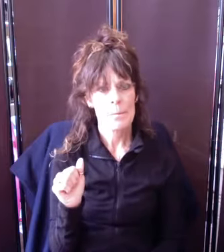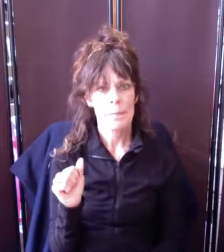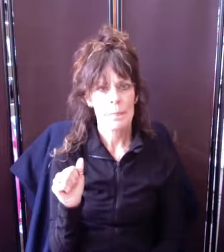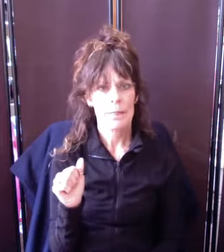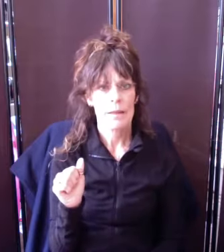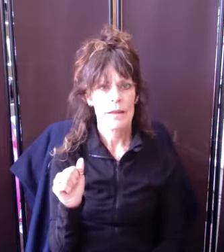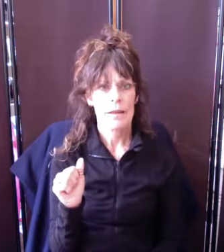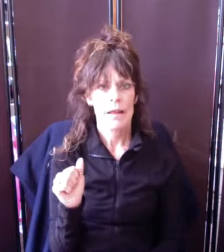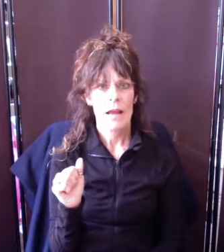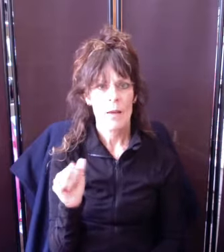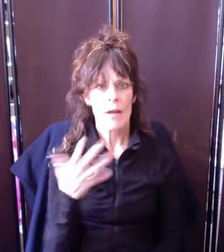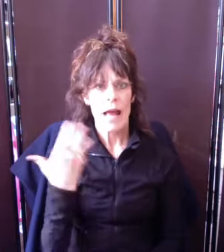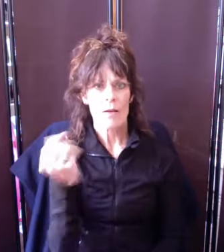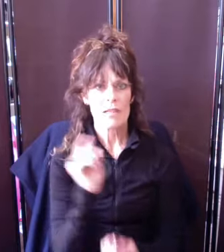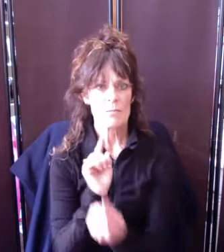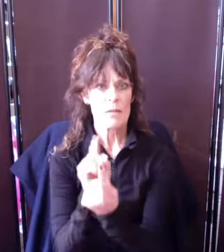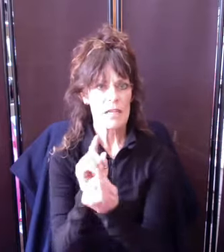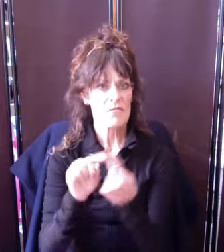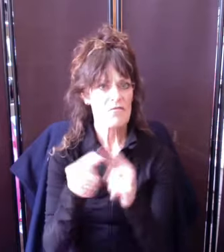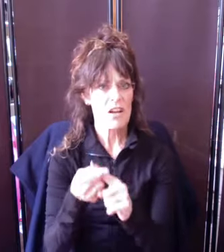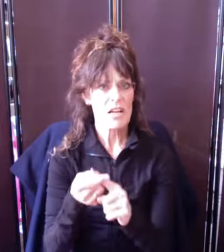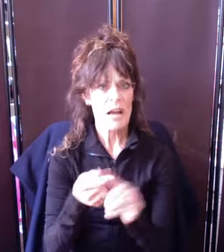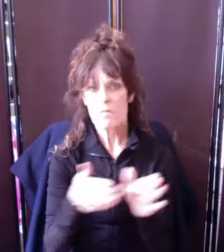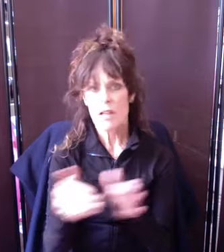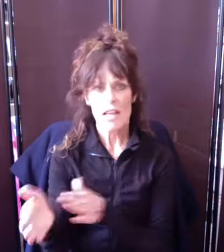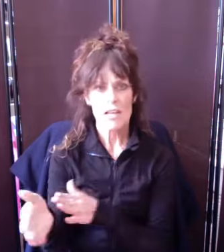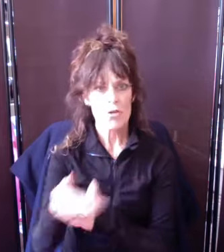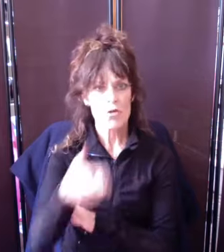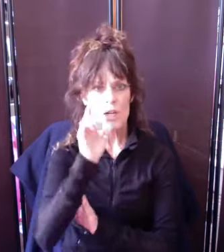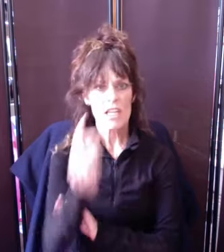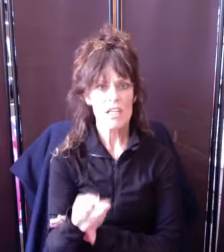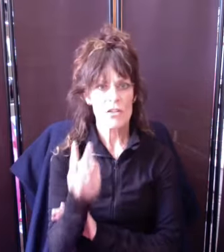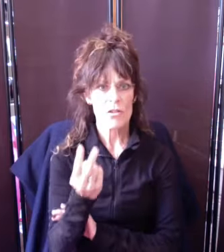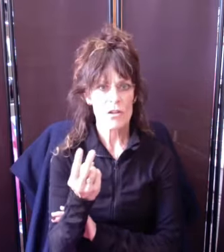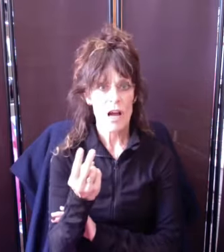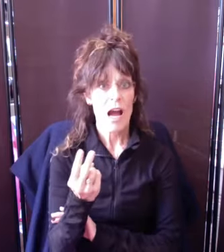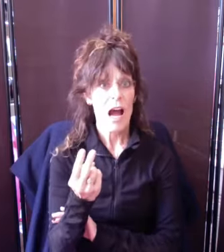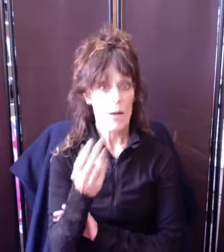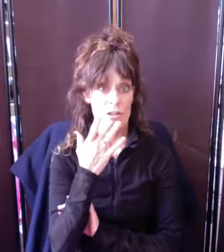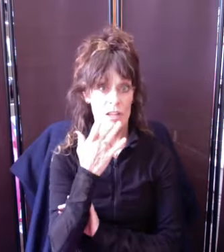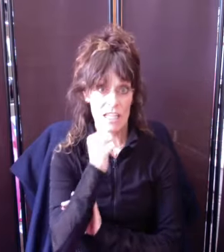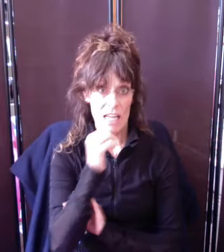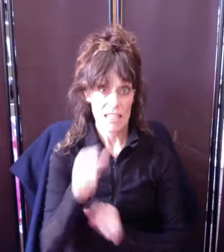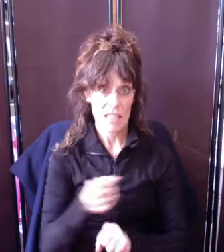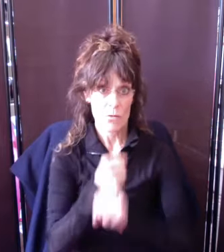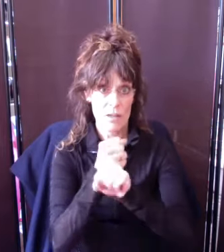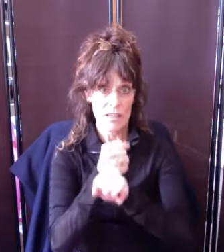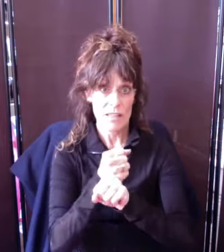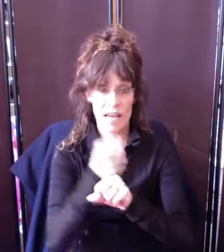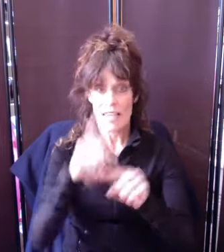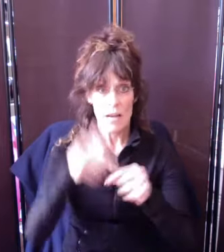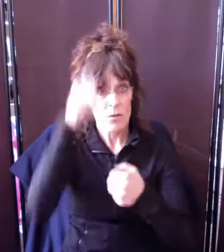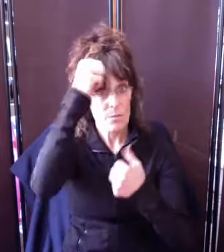night, planning to have 2 drinks. The truth is, I was lucky not to get arrested that night. I don't remember the night. My parents tell me I was home before